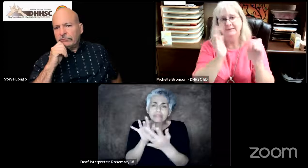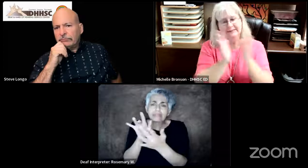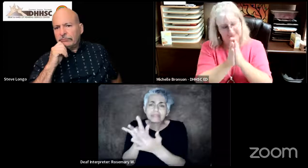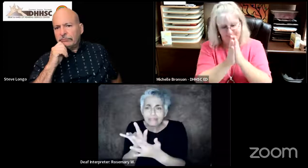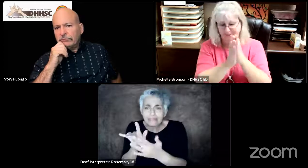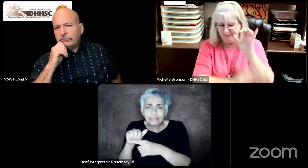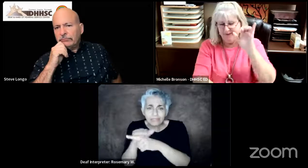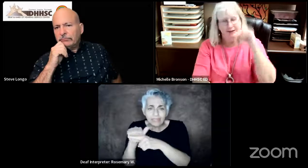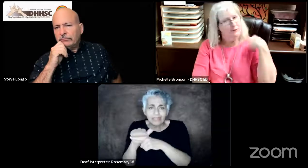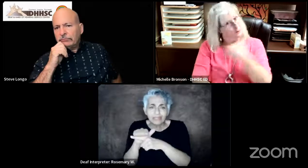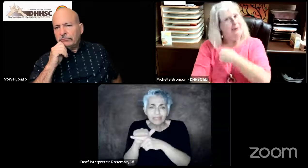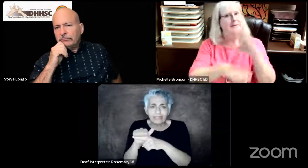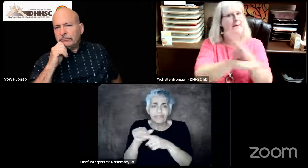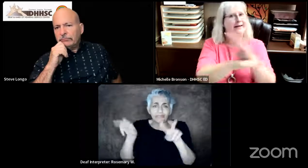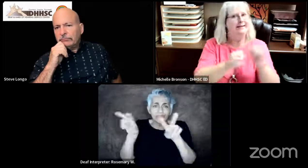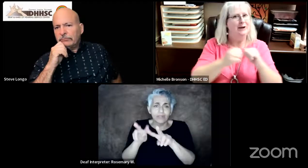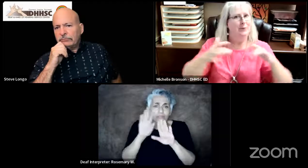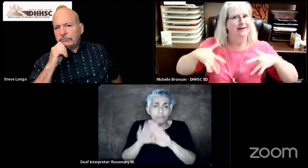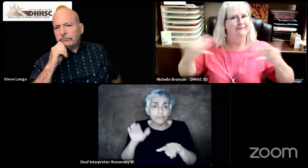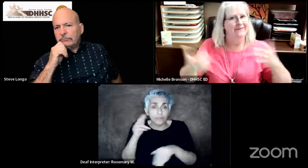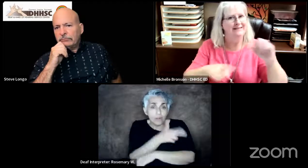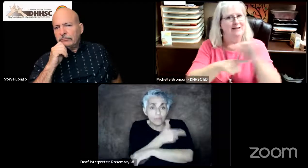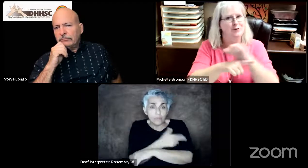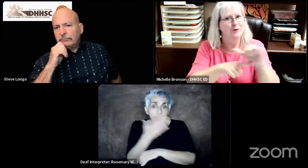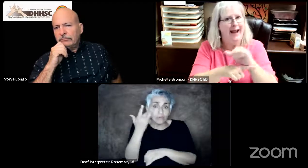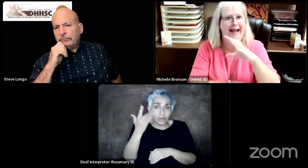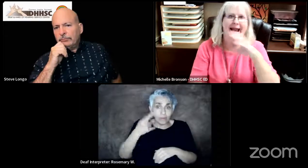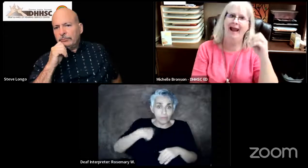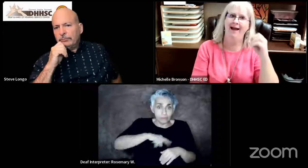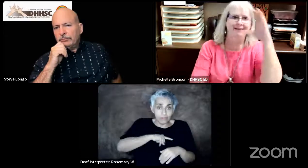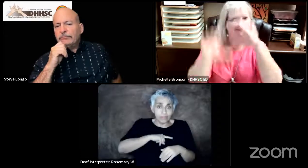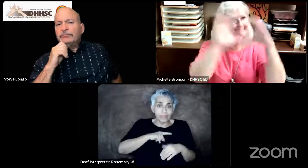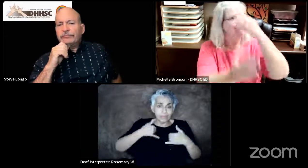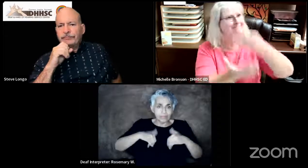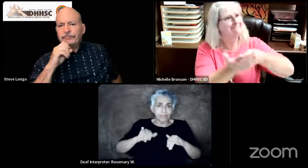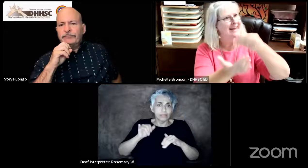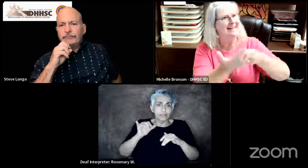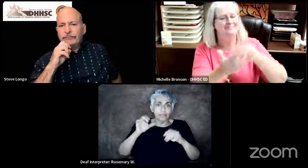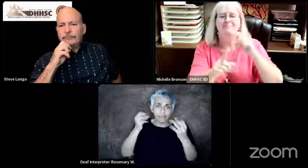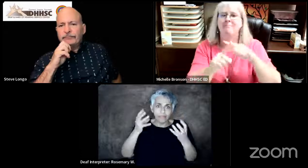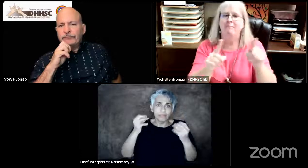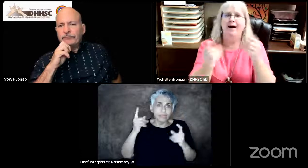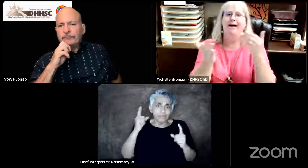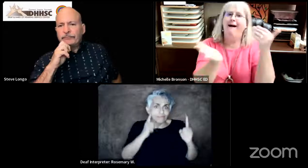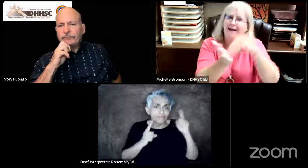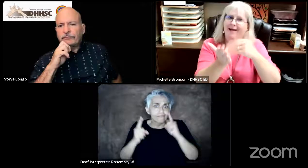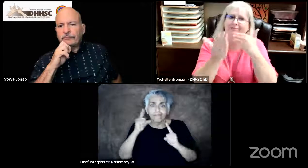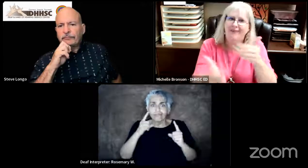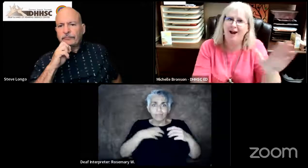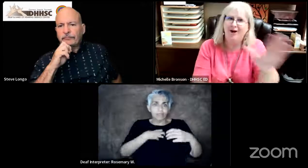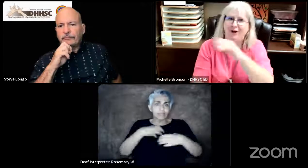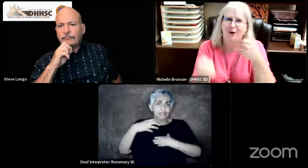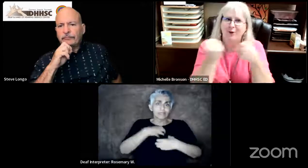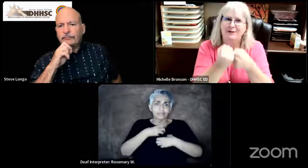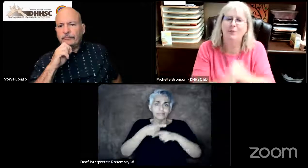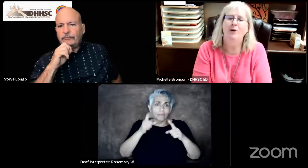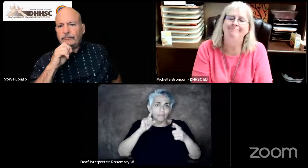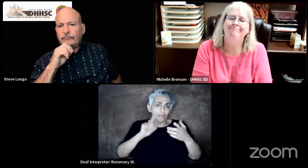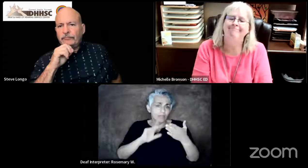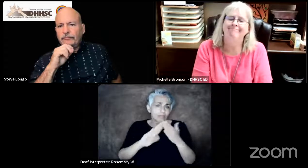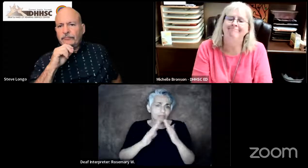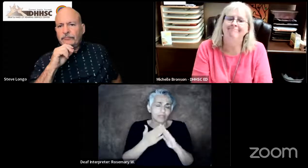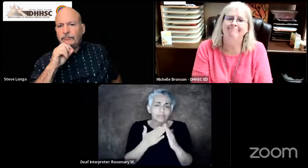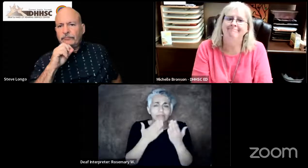complaints that things need to be improved in terms of access. So we are busy. We have a lot going on. We're training a lot. We're looking